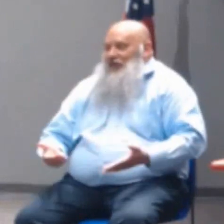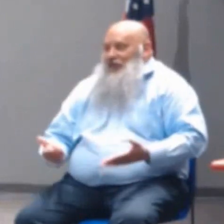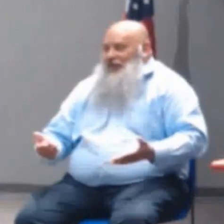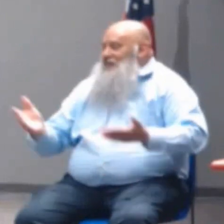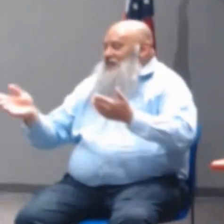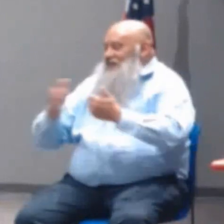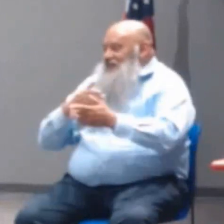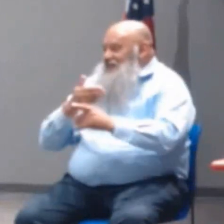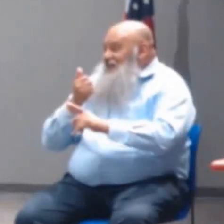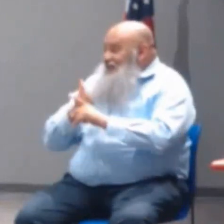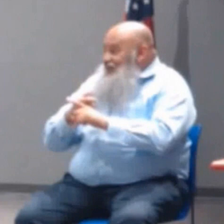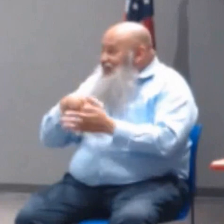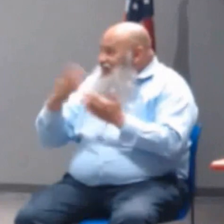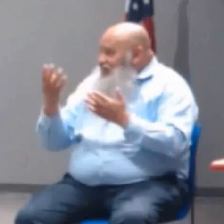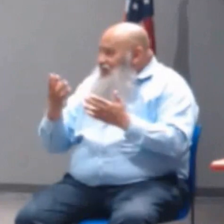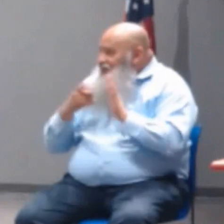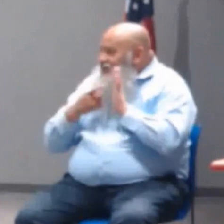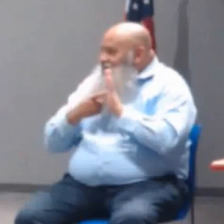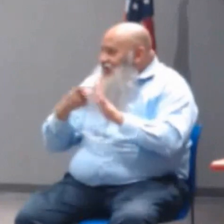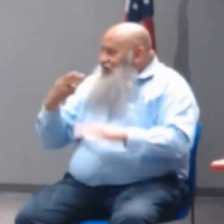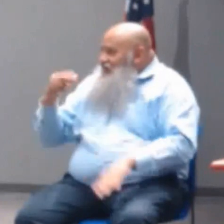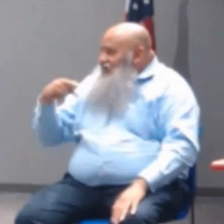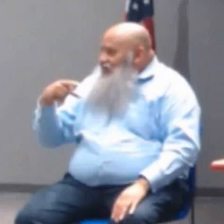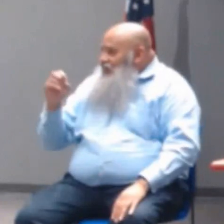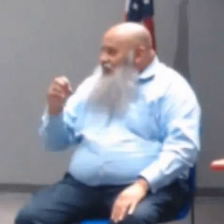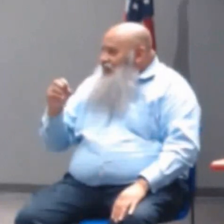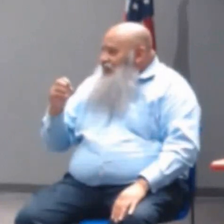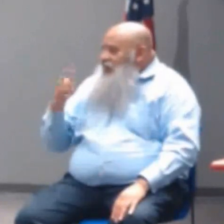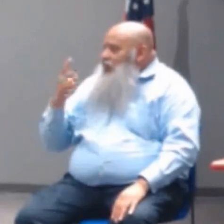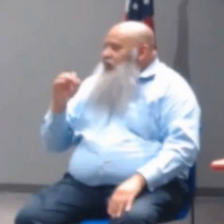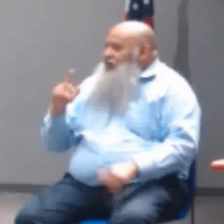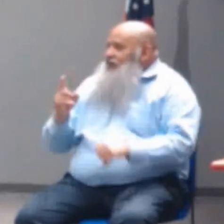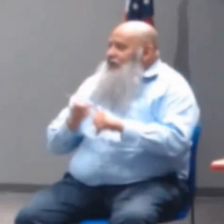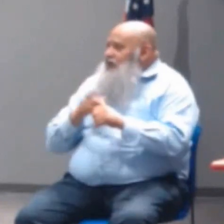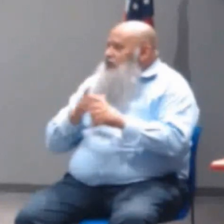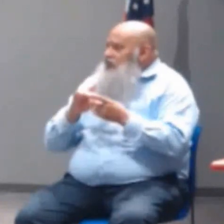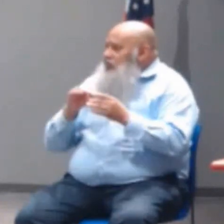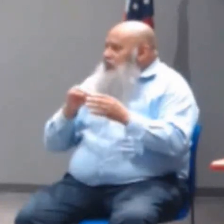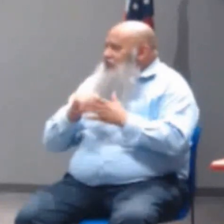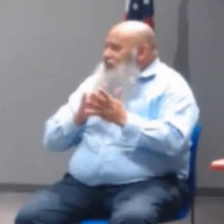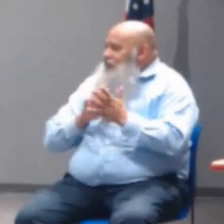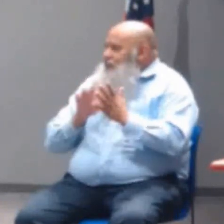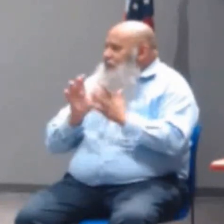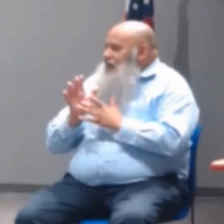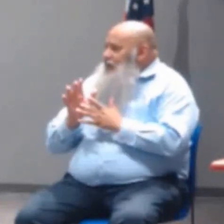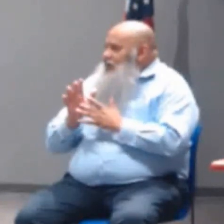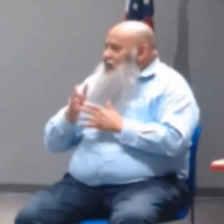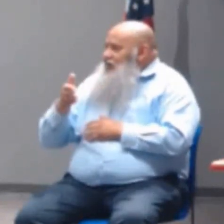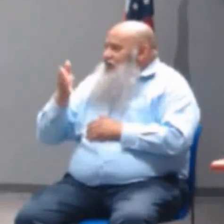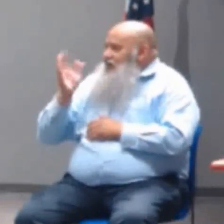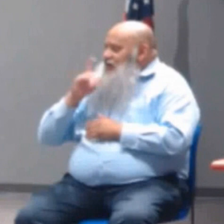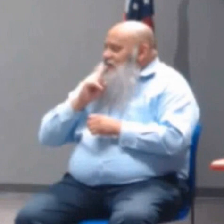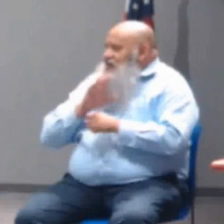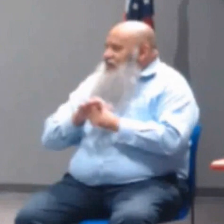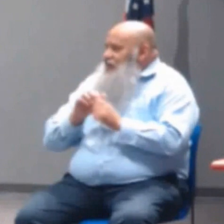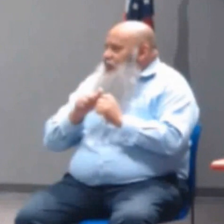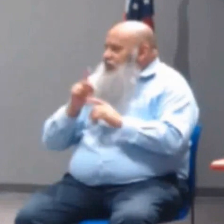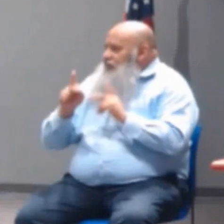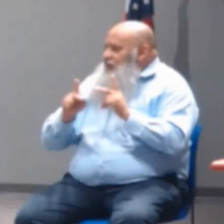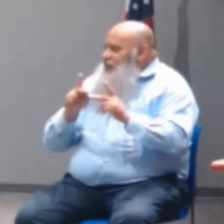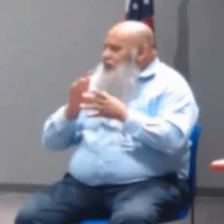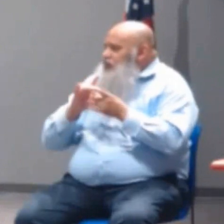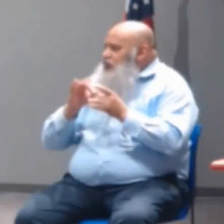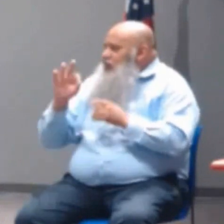It's a sign of hope. It's in the first story. It was one of the first stories in the Bible, God's covenant with people, the story of